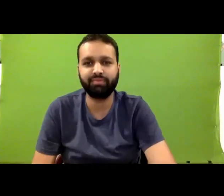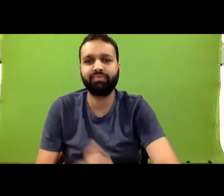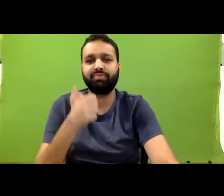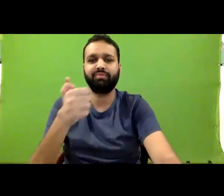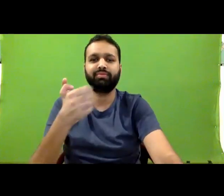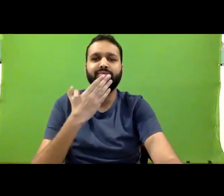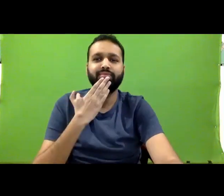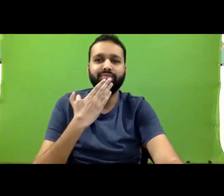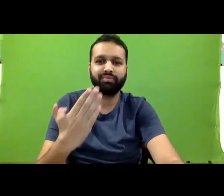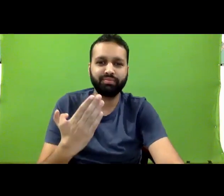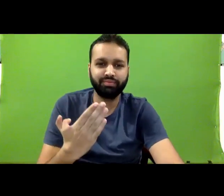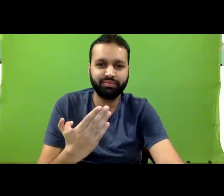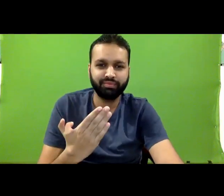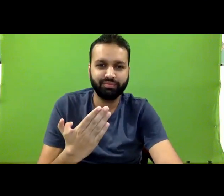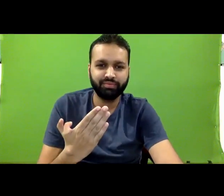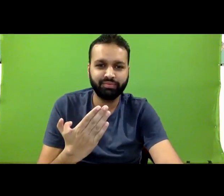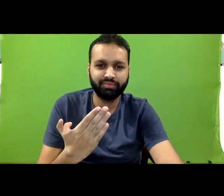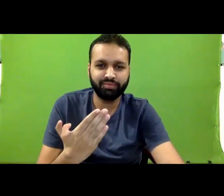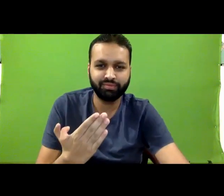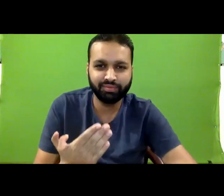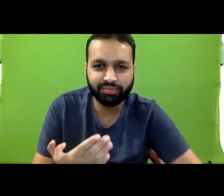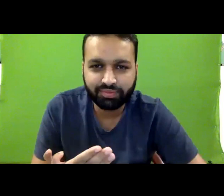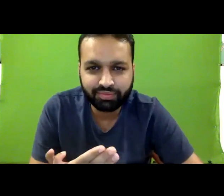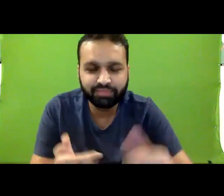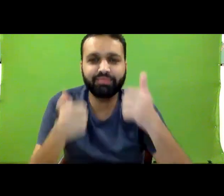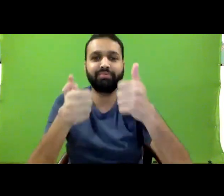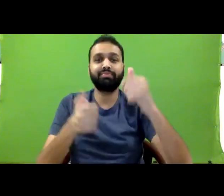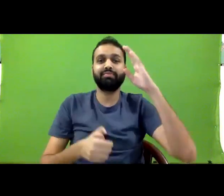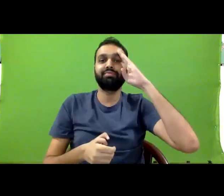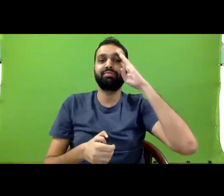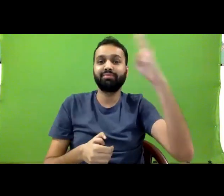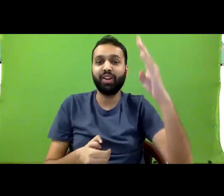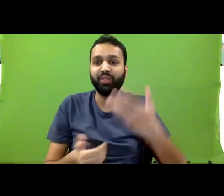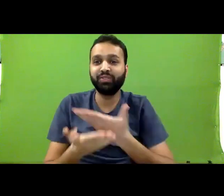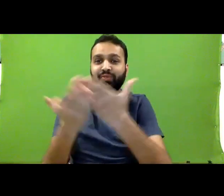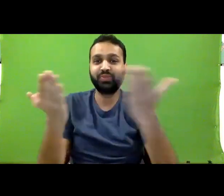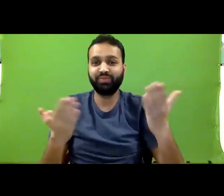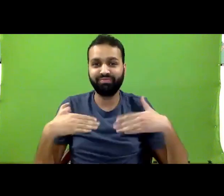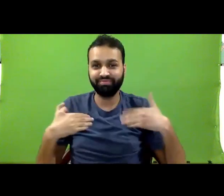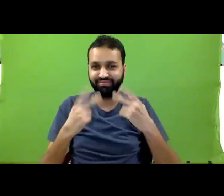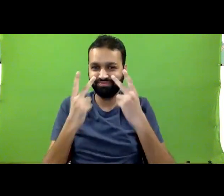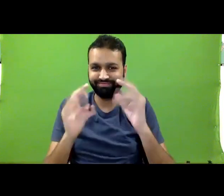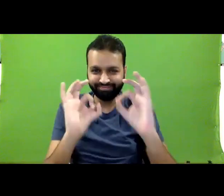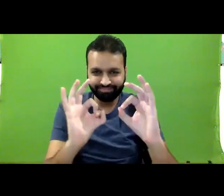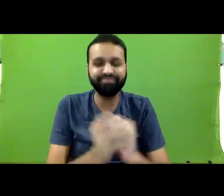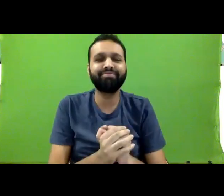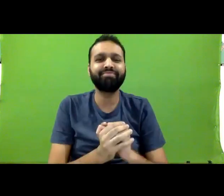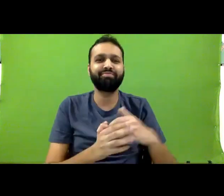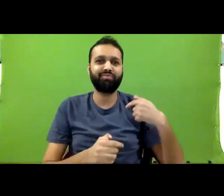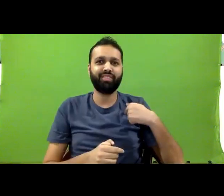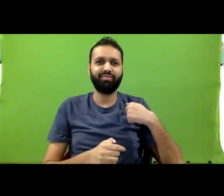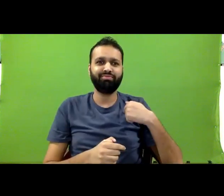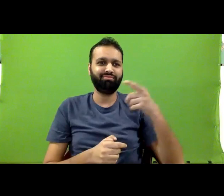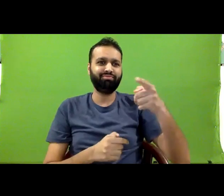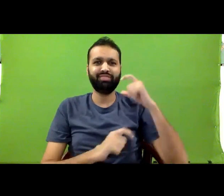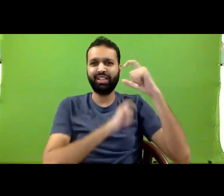So please, can we have Mr. Rahul? Thank you. Great. Hello, everyone. Happy to see you